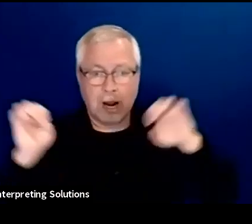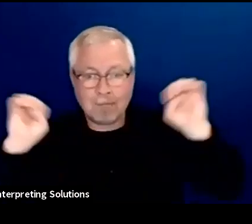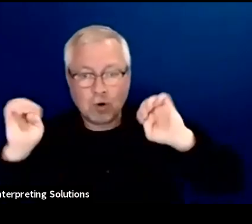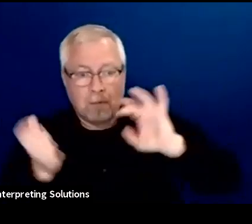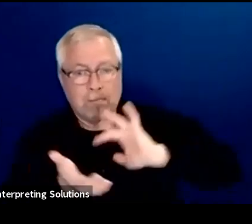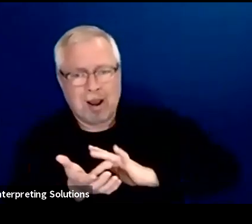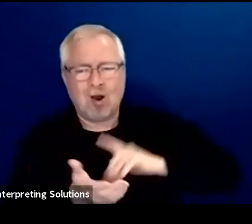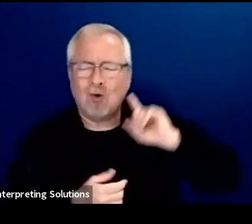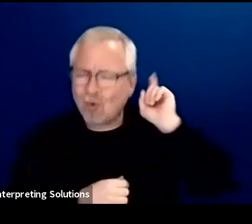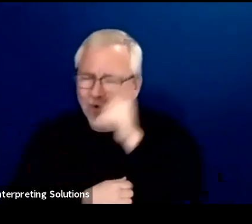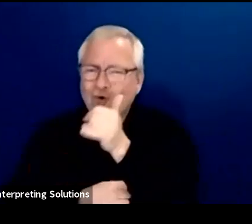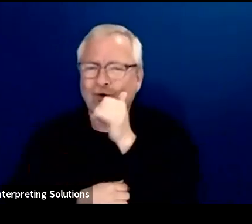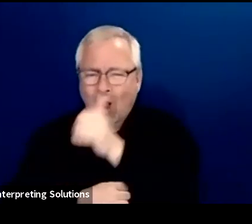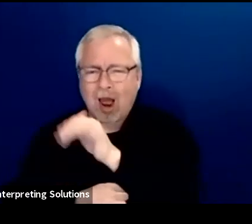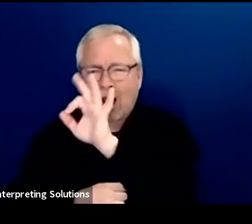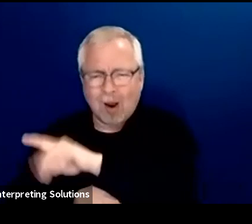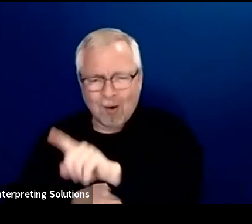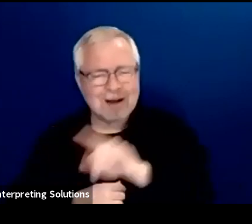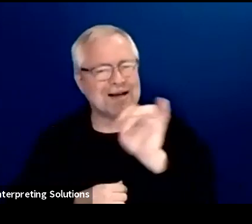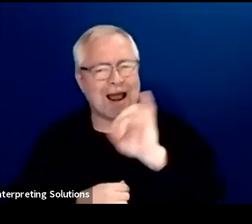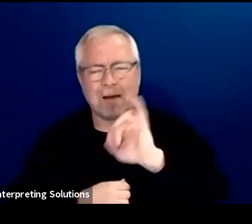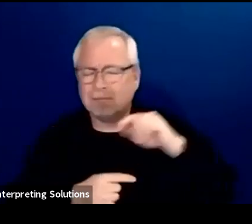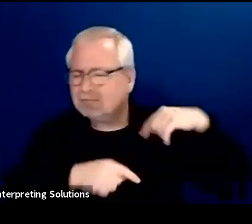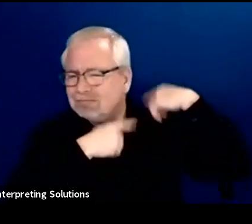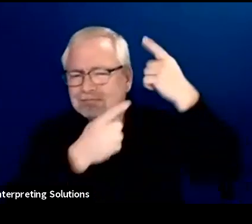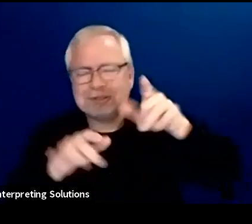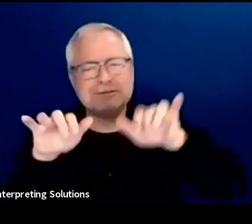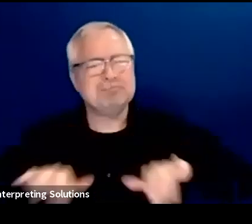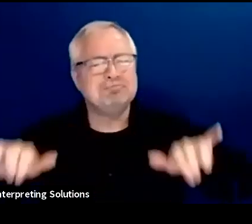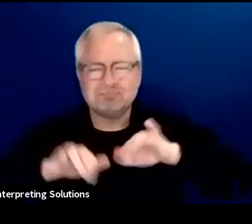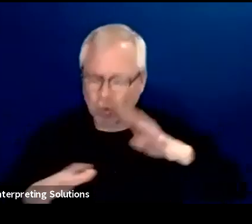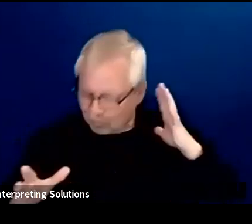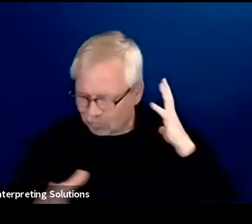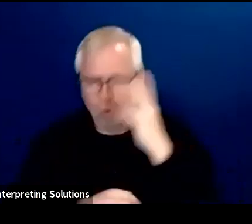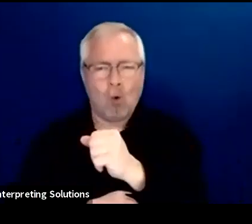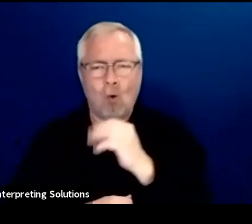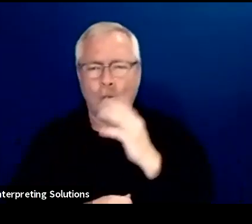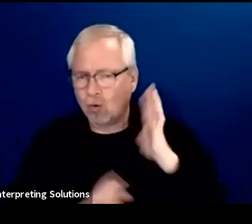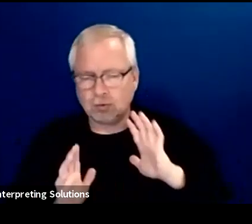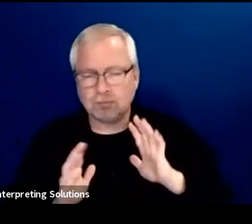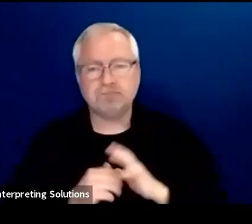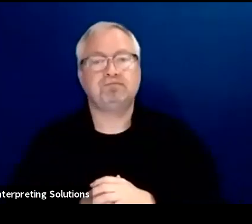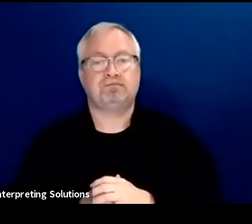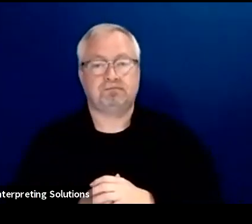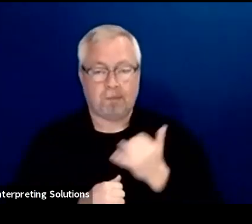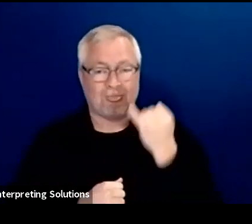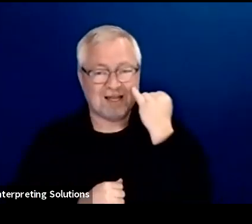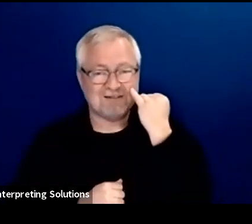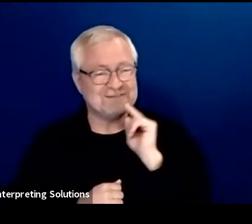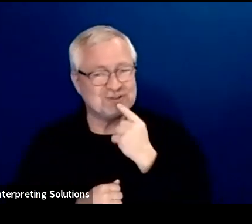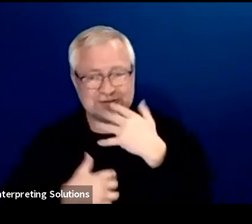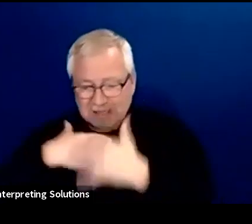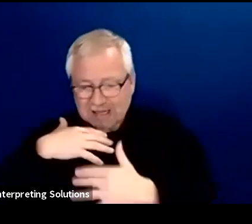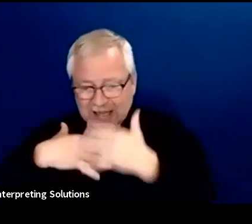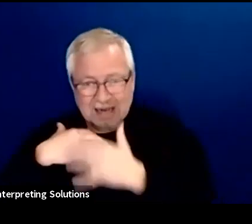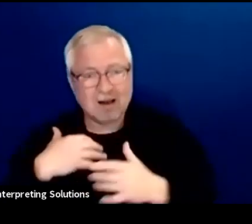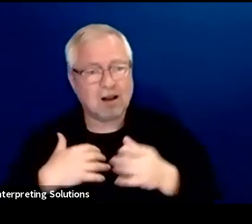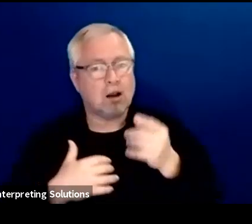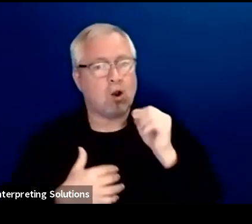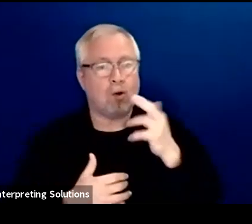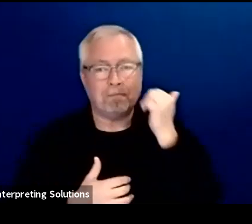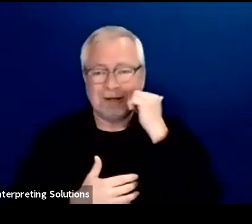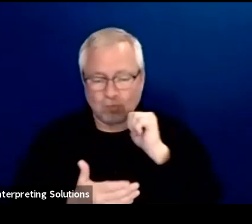you always have. This could include severe bleeding that won't stop, breathing difficulties, including known asthma